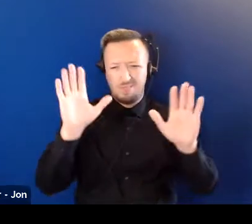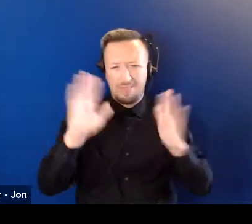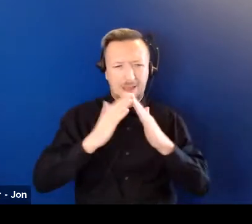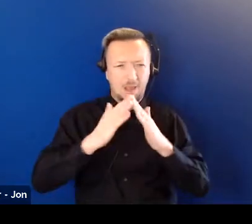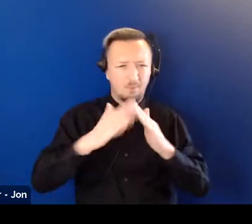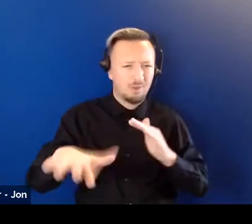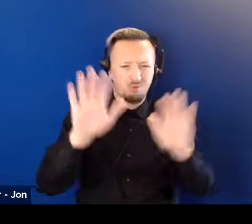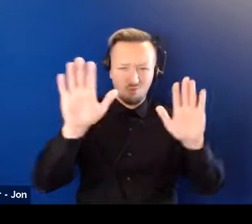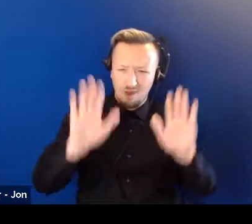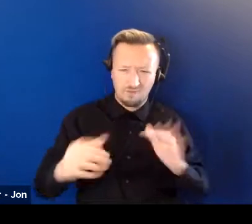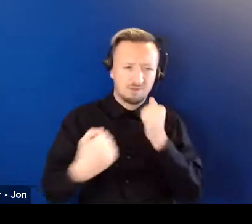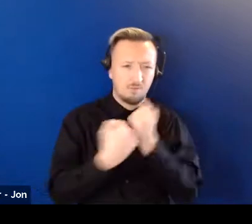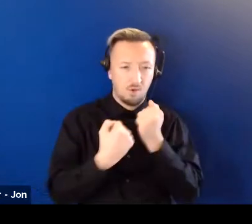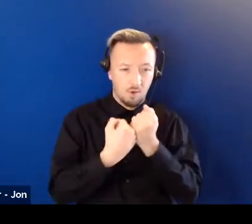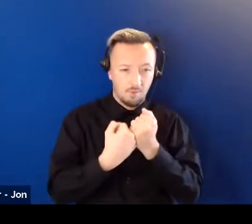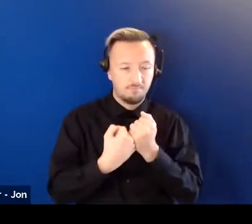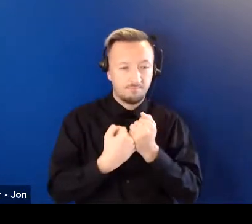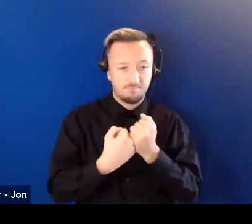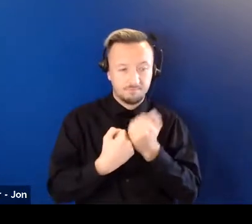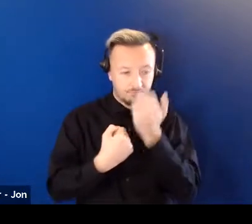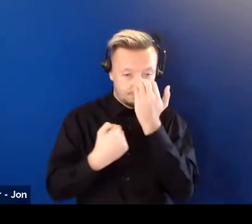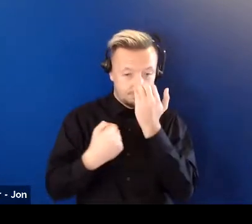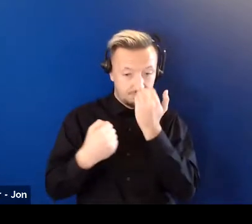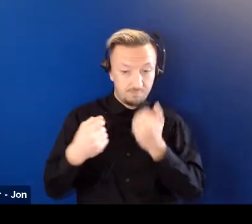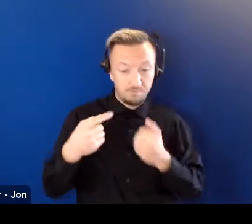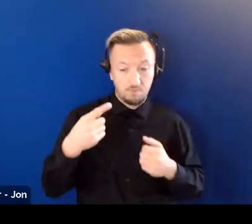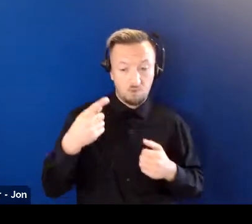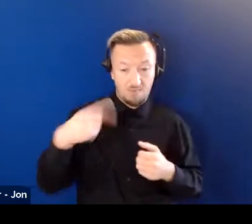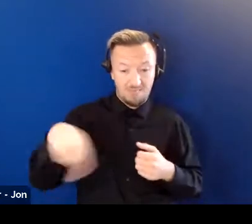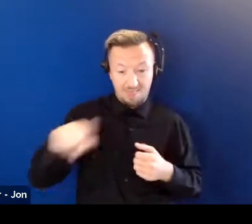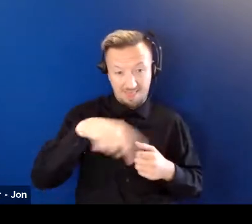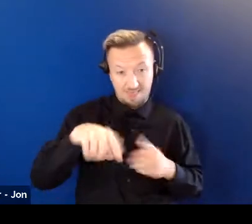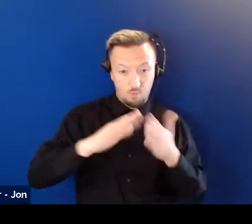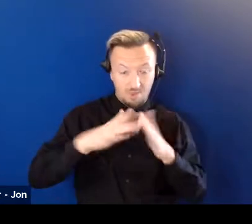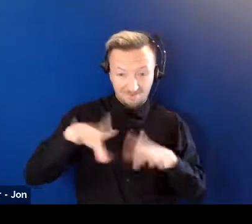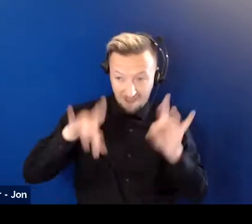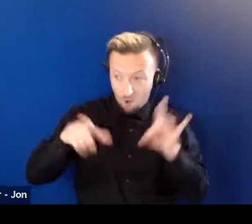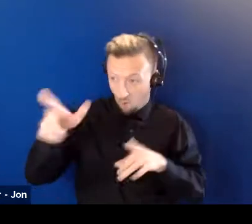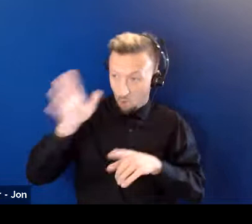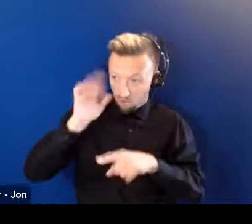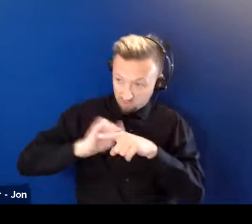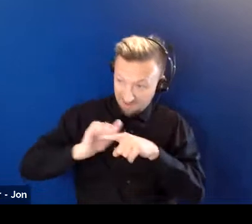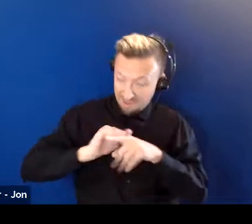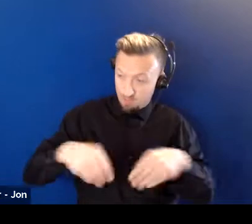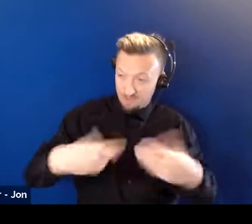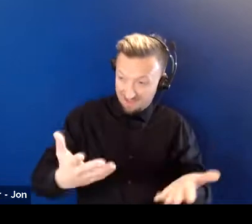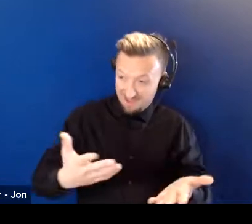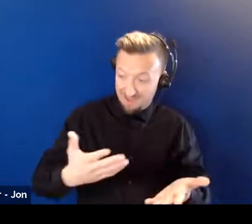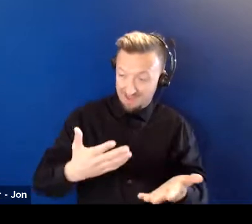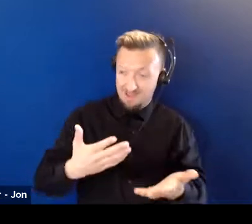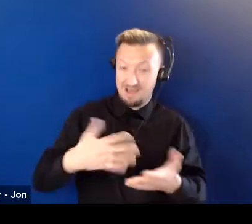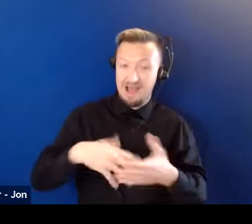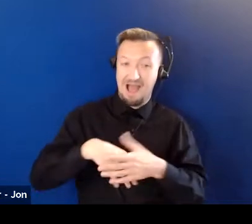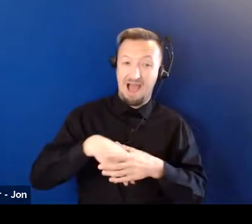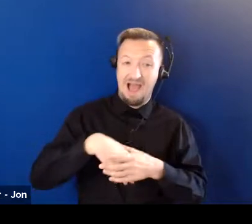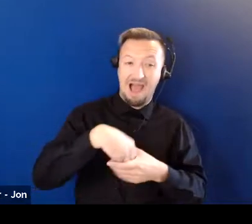community as soon as they found out that we would even be receiving this type of training and be able to provide these type of benefits to our consumers